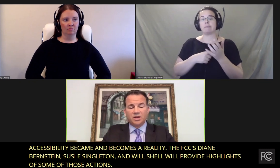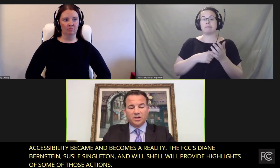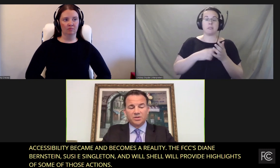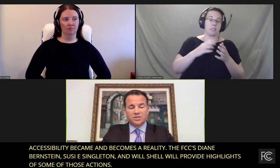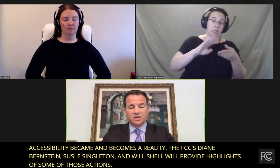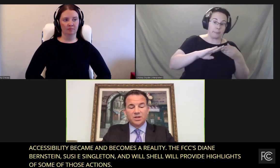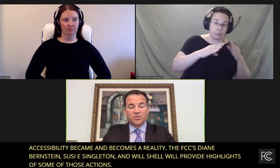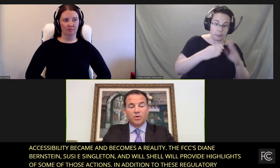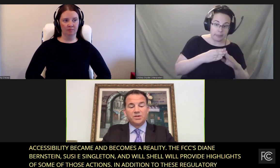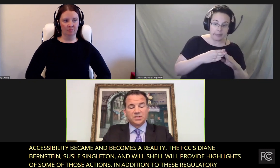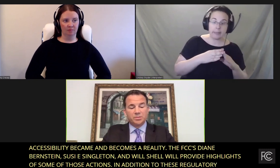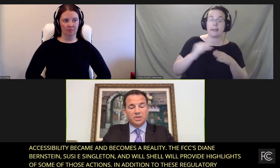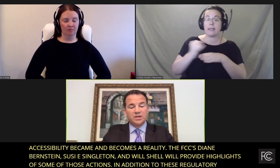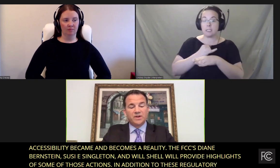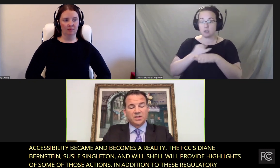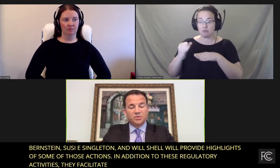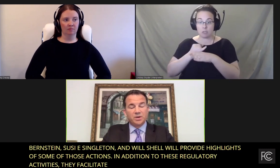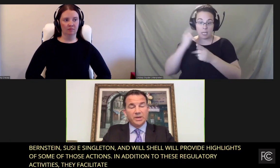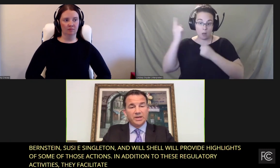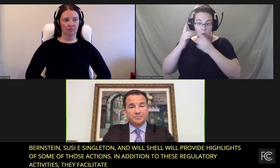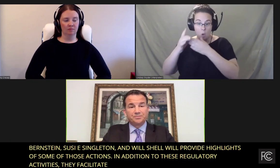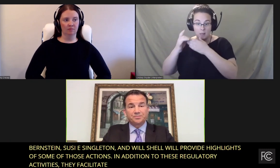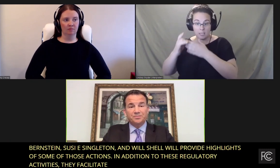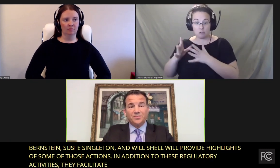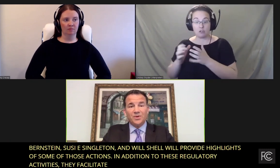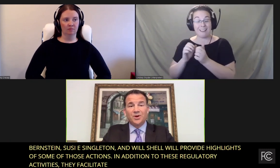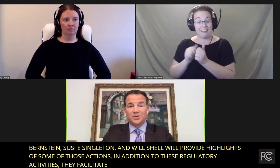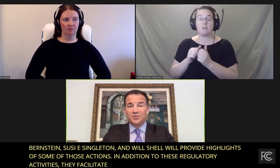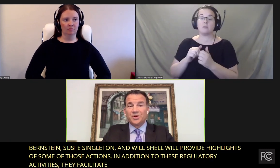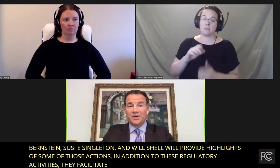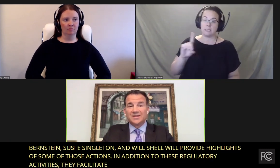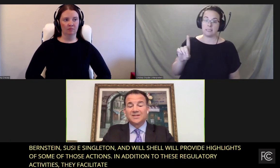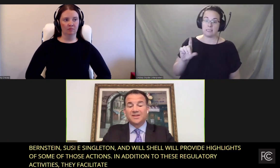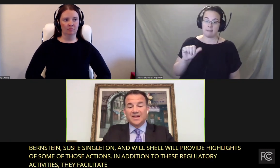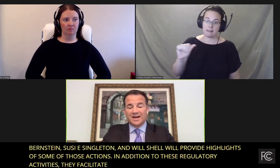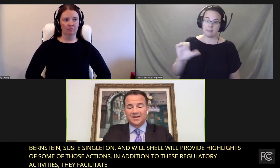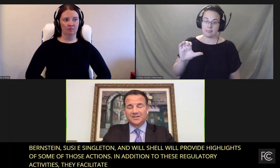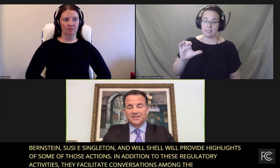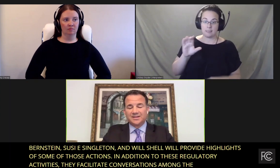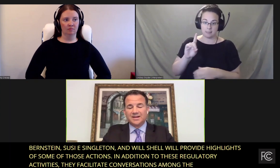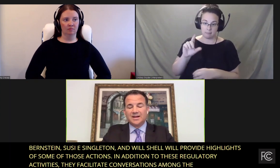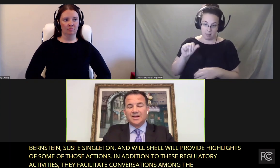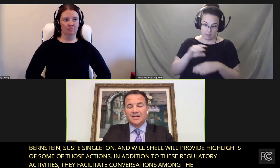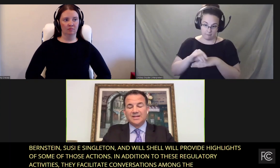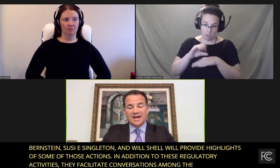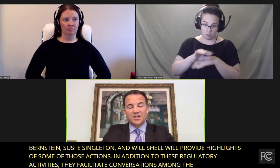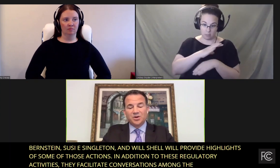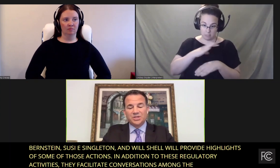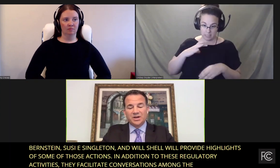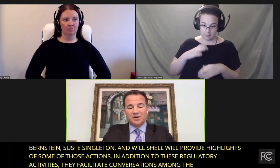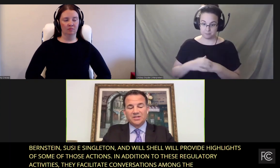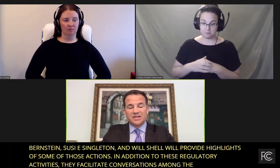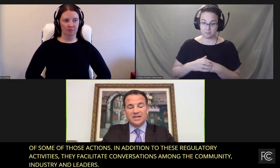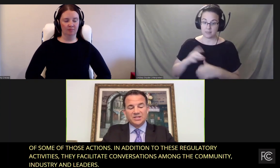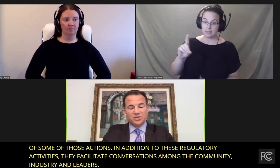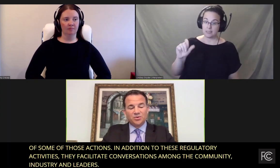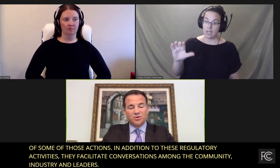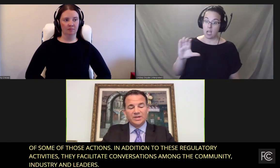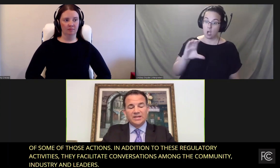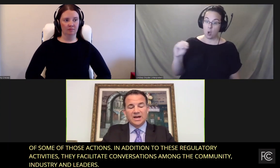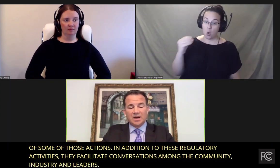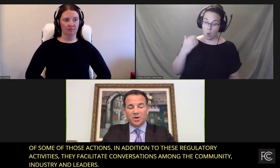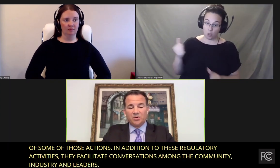and thought leaders through our Disability Advisory Committee, also known as the DAC. DAC co-chairs